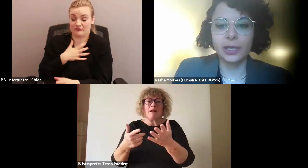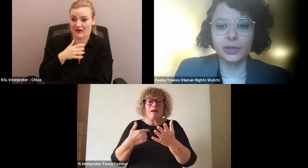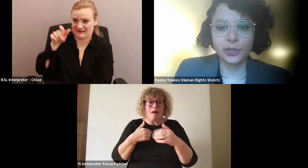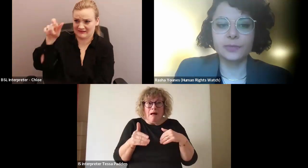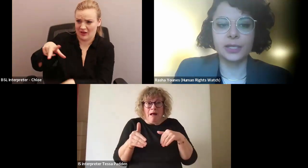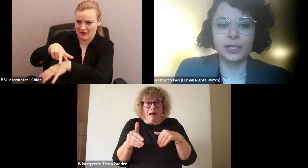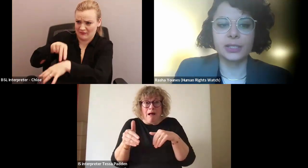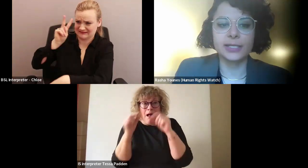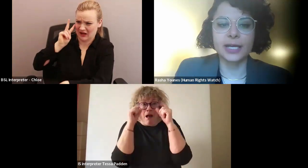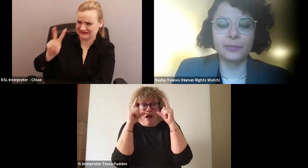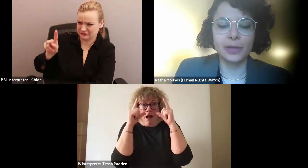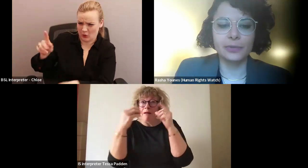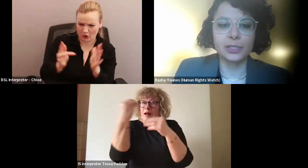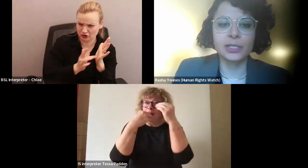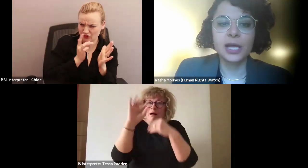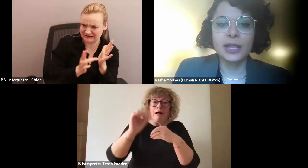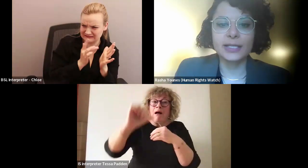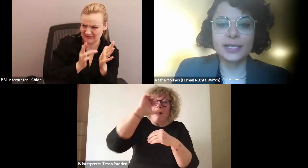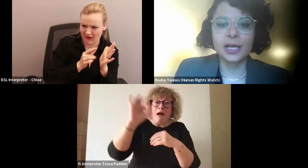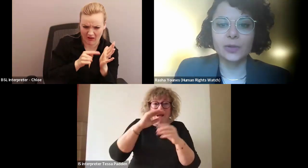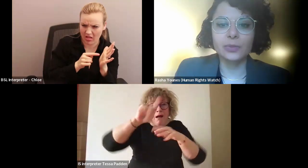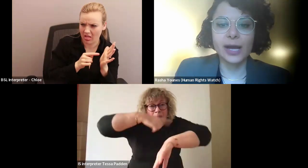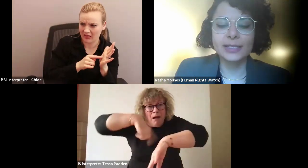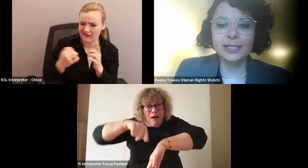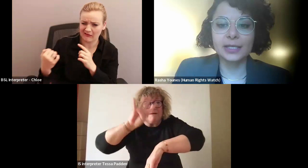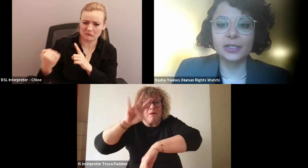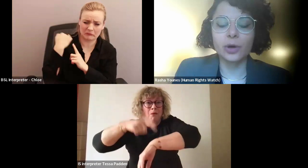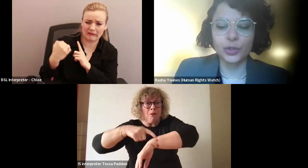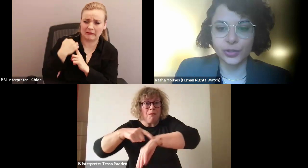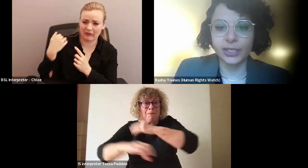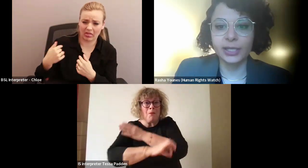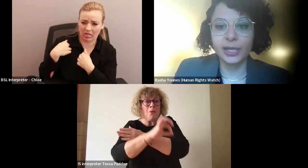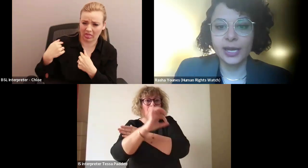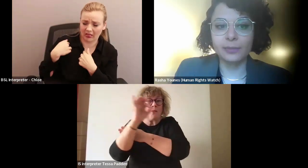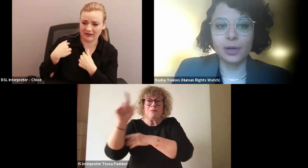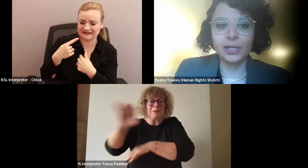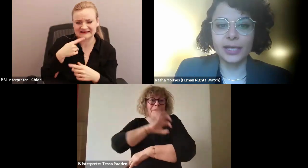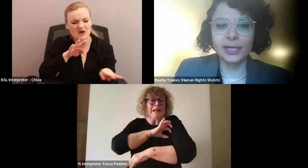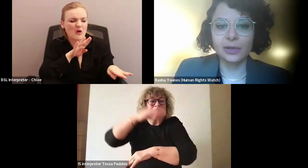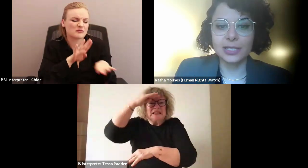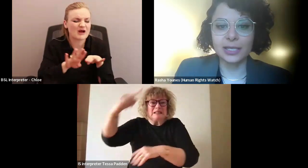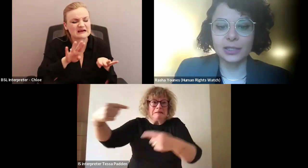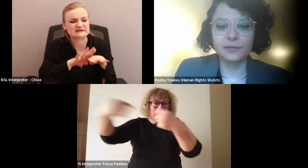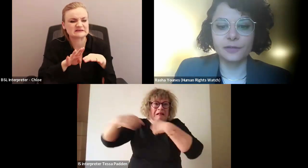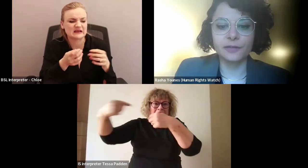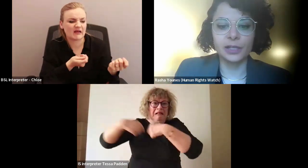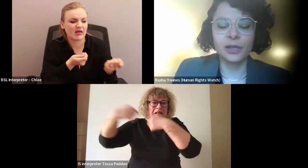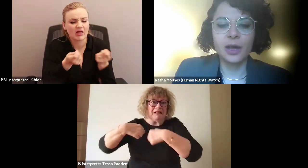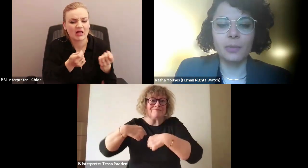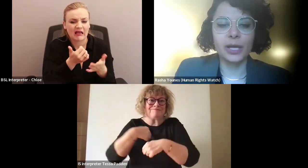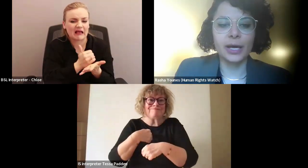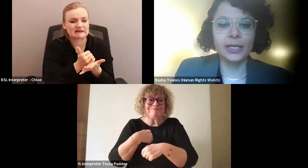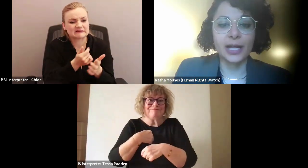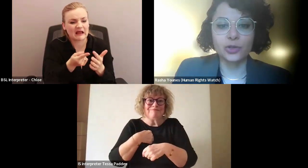beat me and cursed me until I signed papers that said I was practicing debauchery and publicly announcing it to